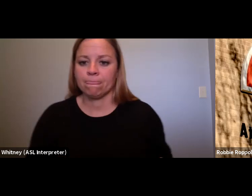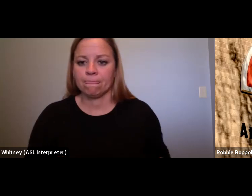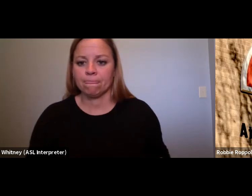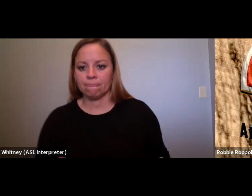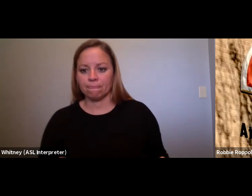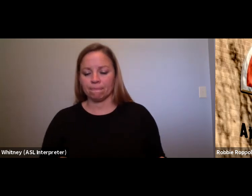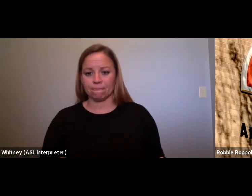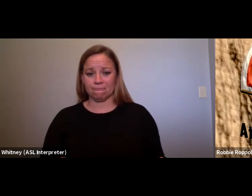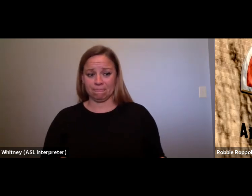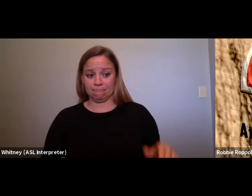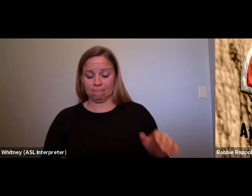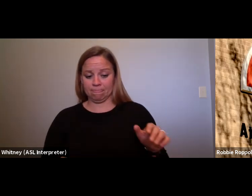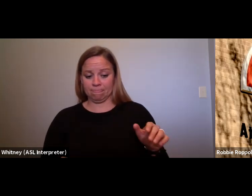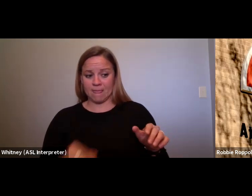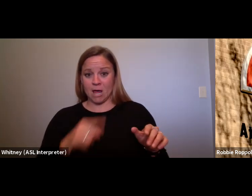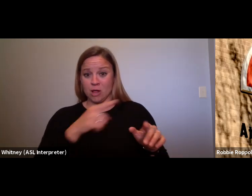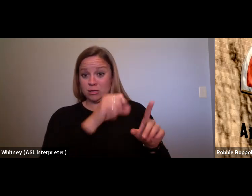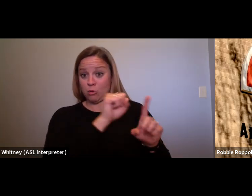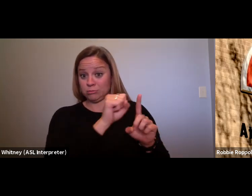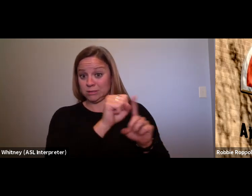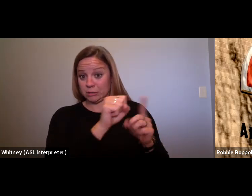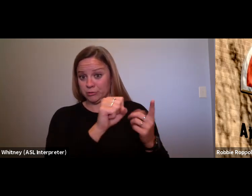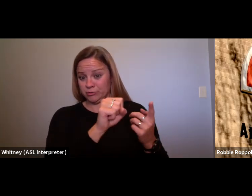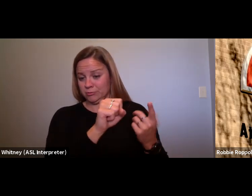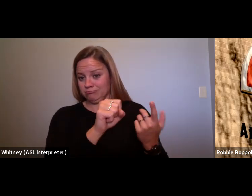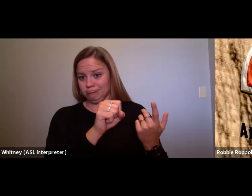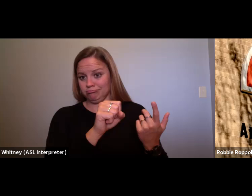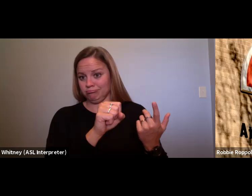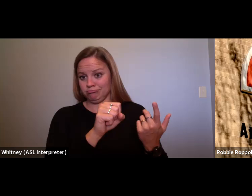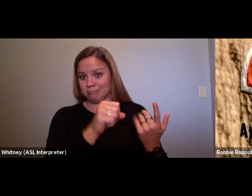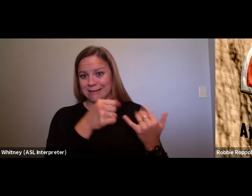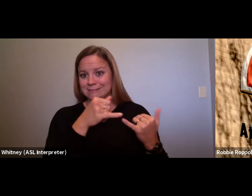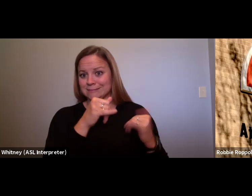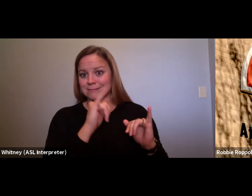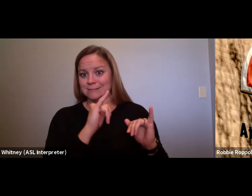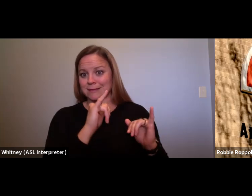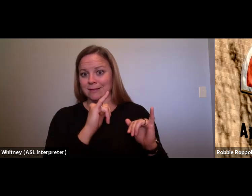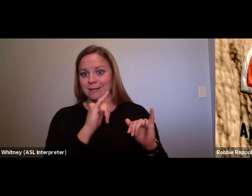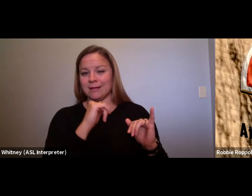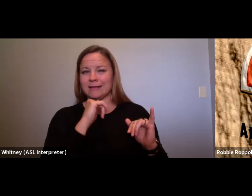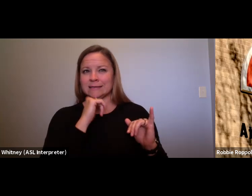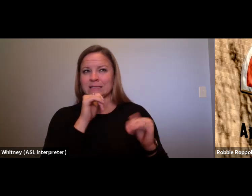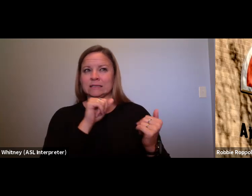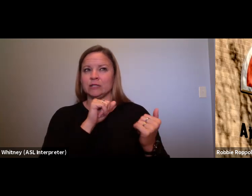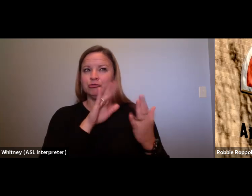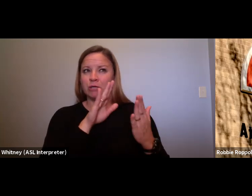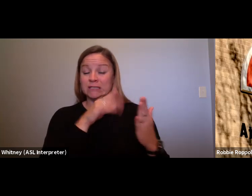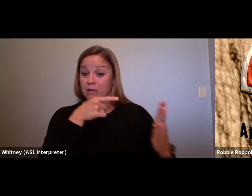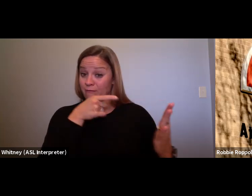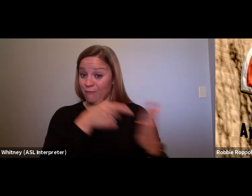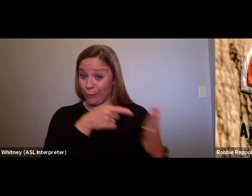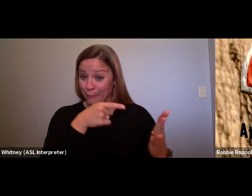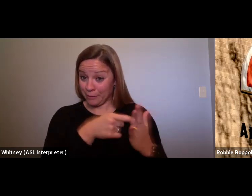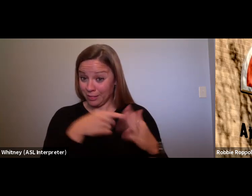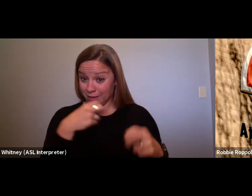doesn't, you know, those scenarios, it still doesn't do anything to address the affordability